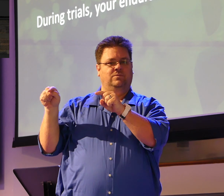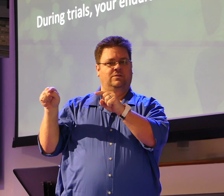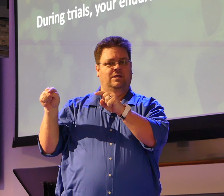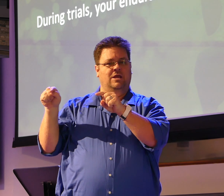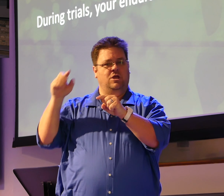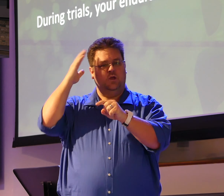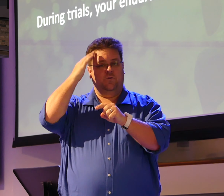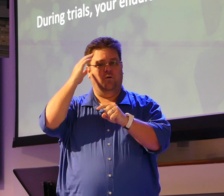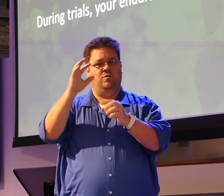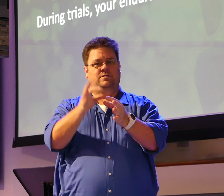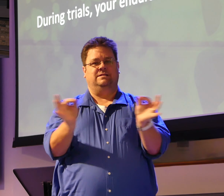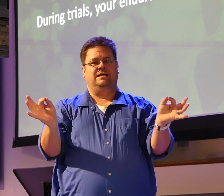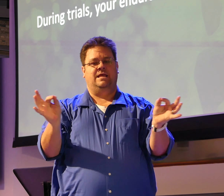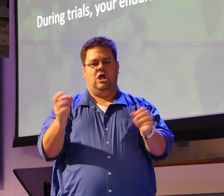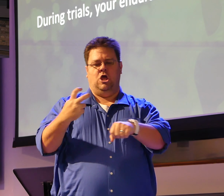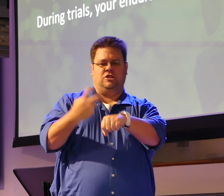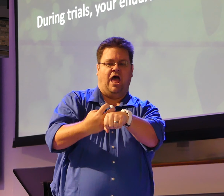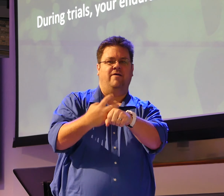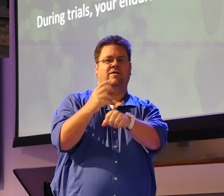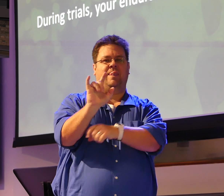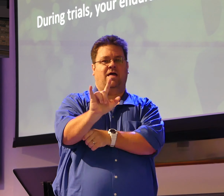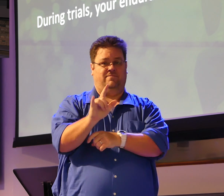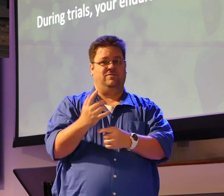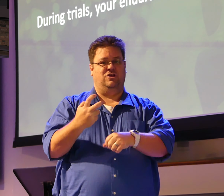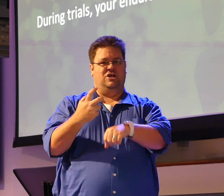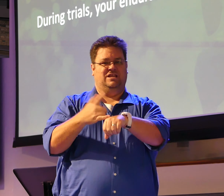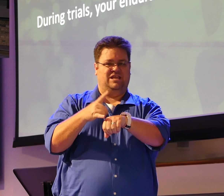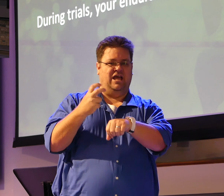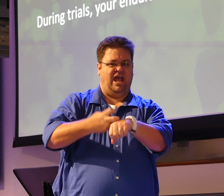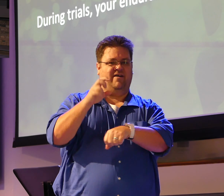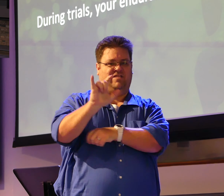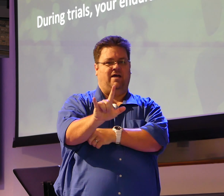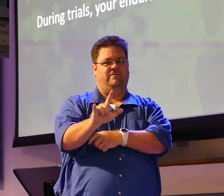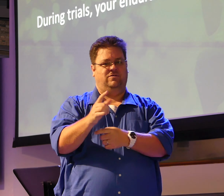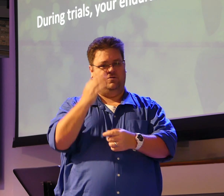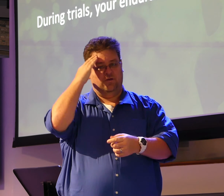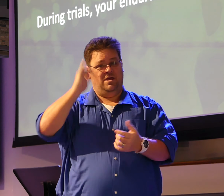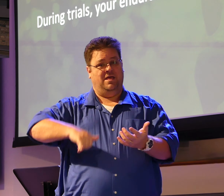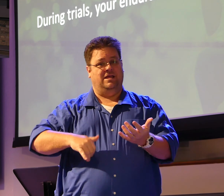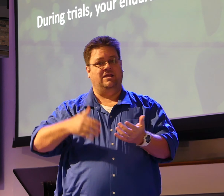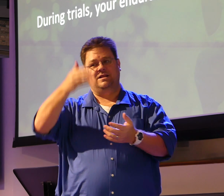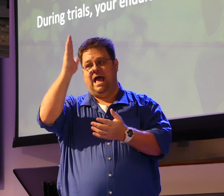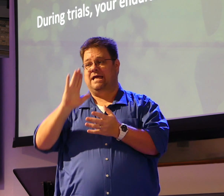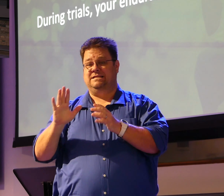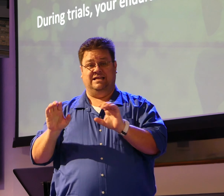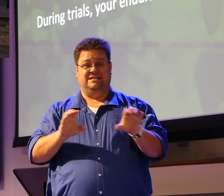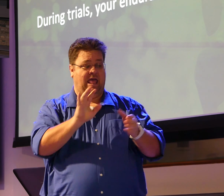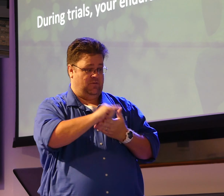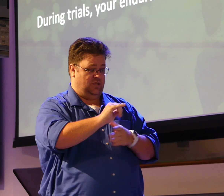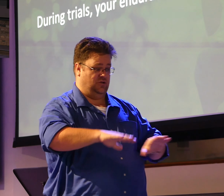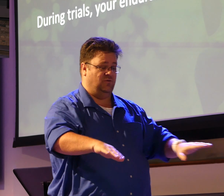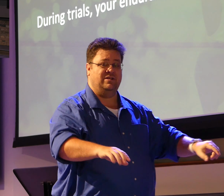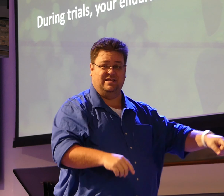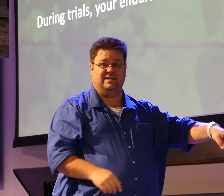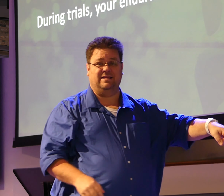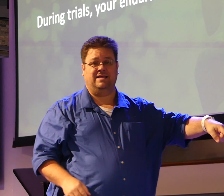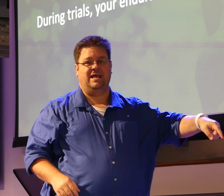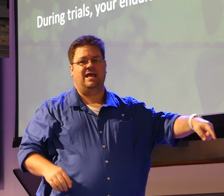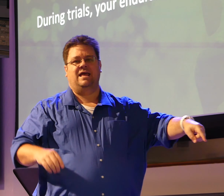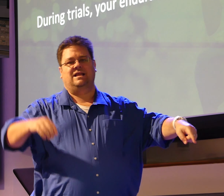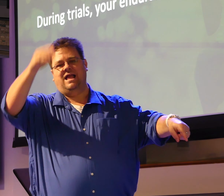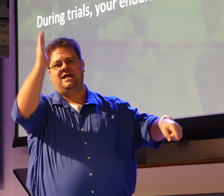how many of y'all have ever heard the expression tough love right sometimes you know what god doesn't do that with